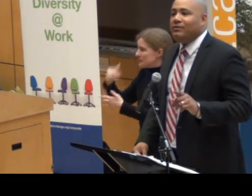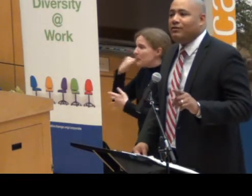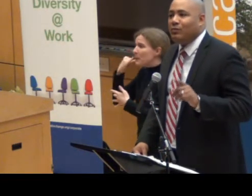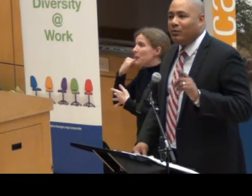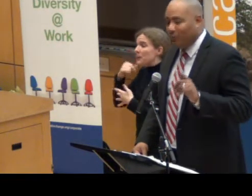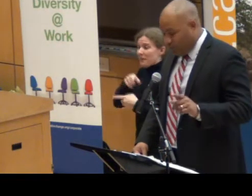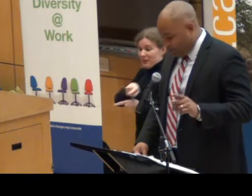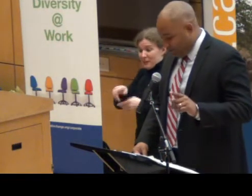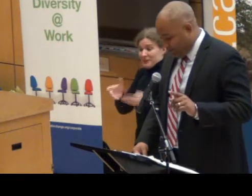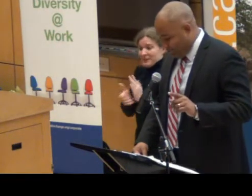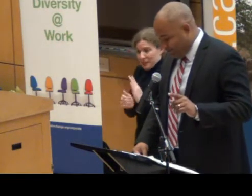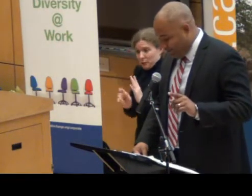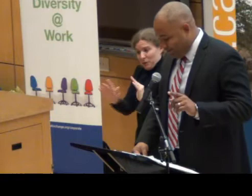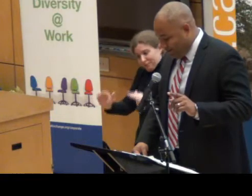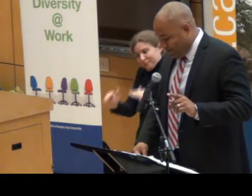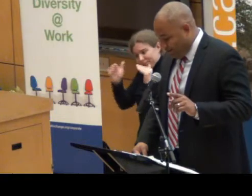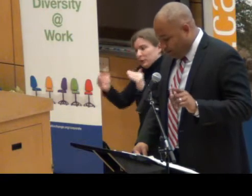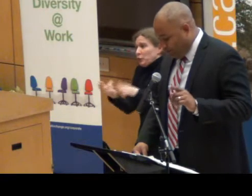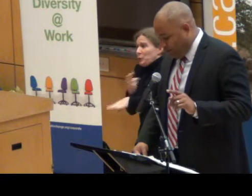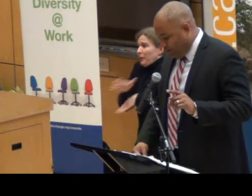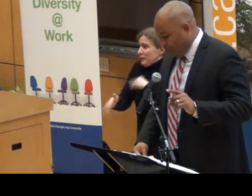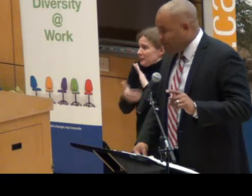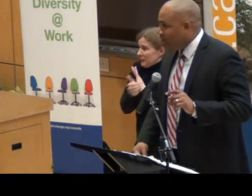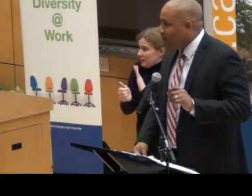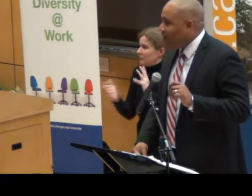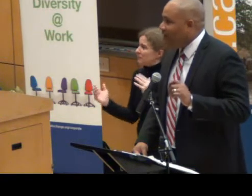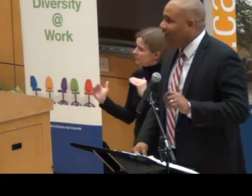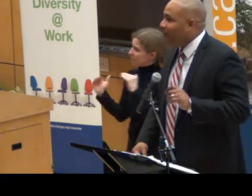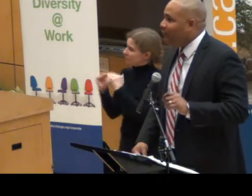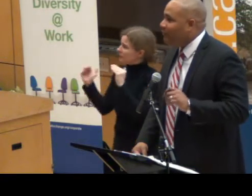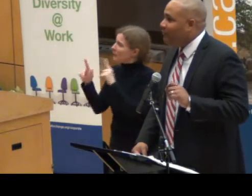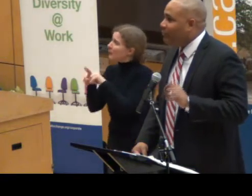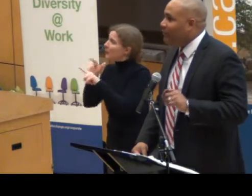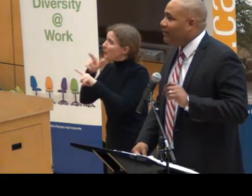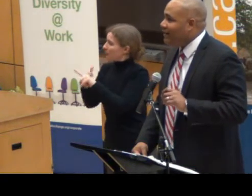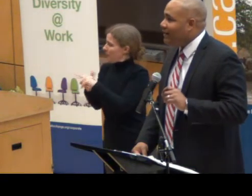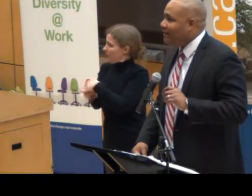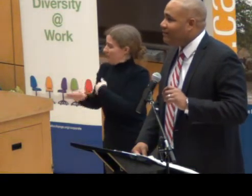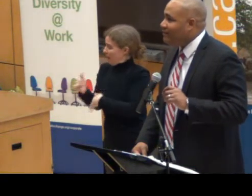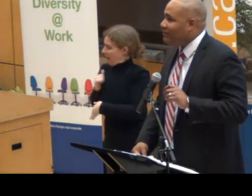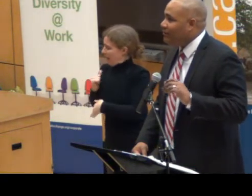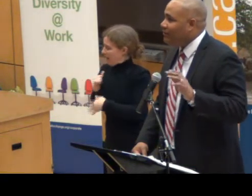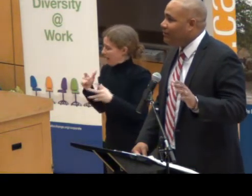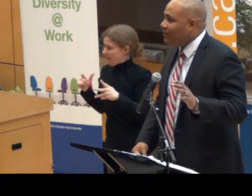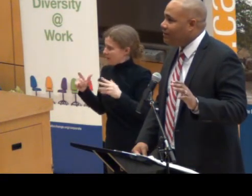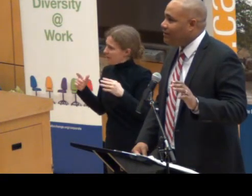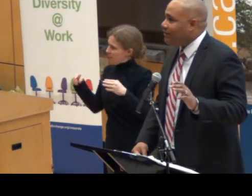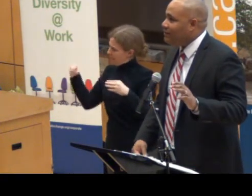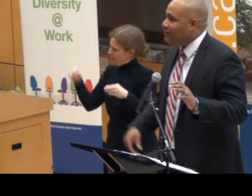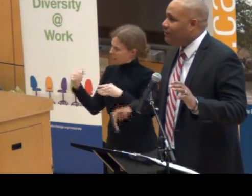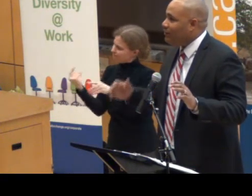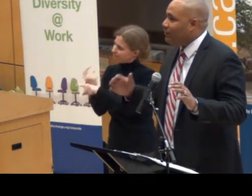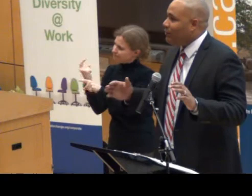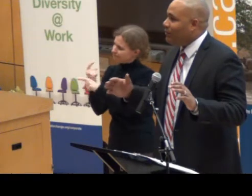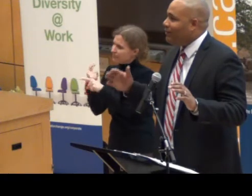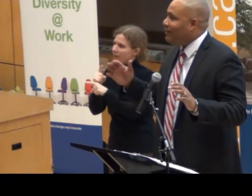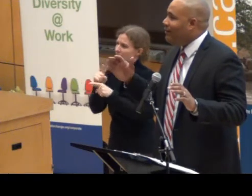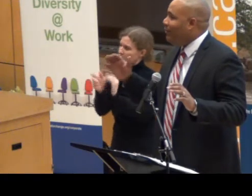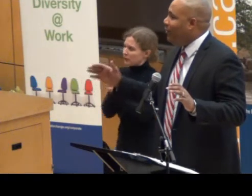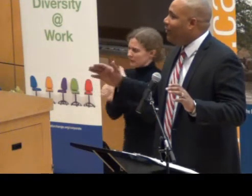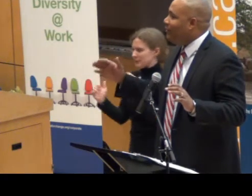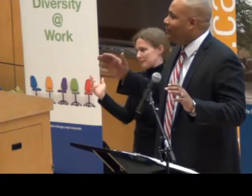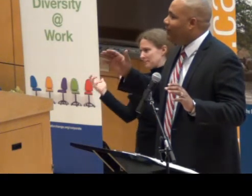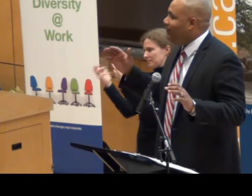newcomer skills were rewarded on par with native-born Canadians, so newcomer skills were rewarded